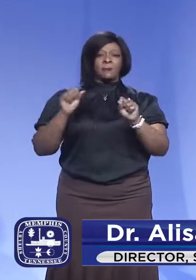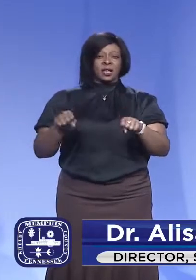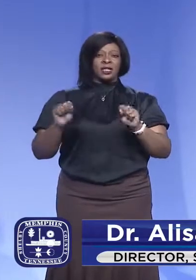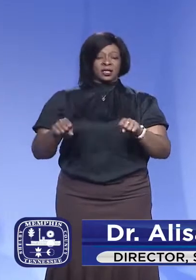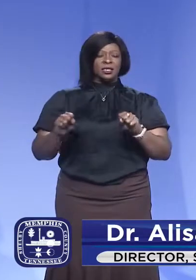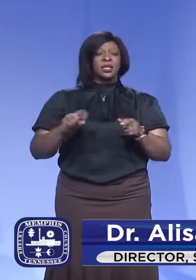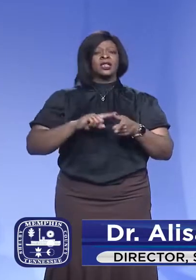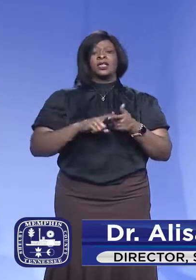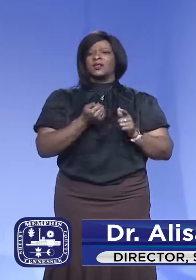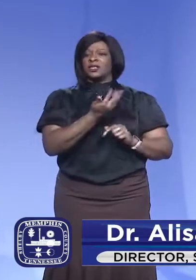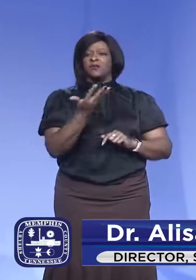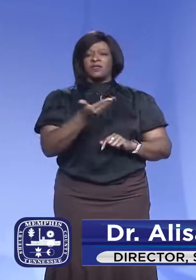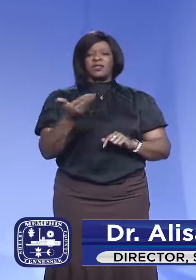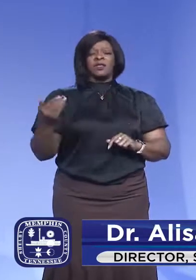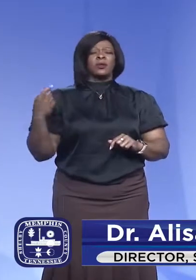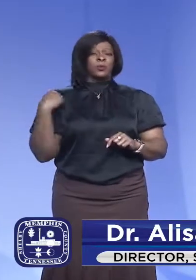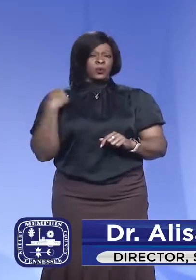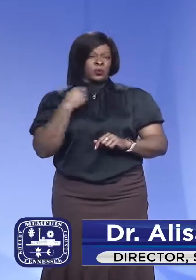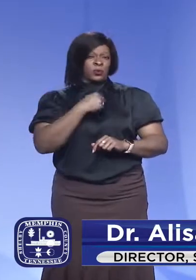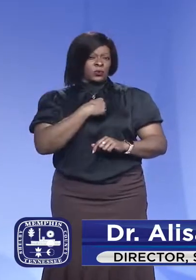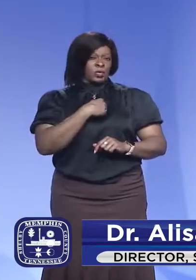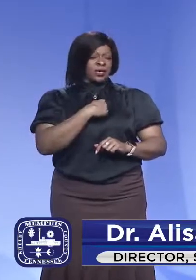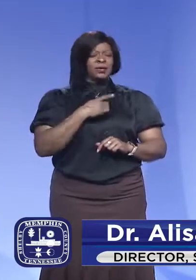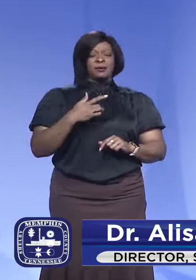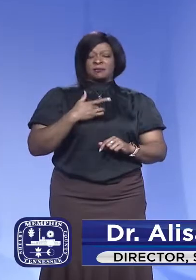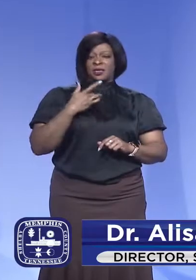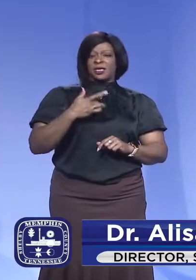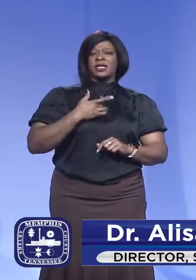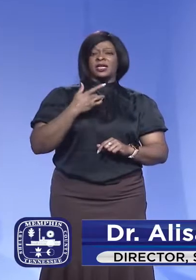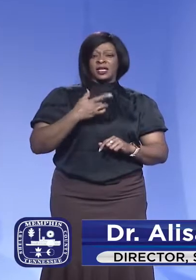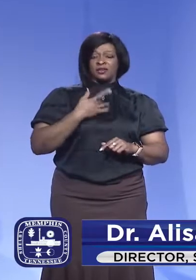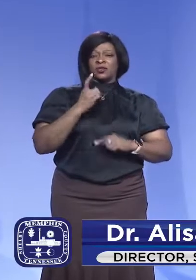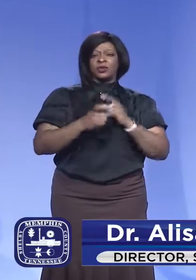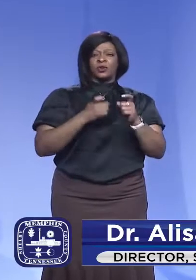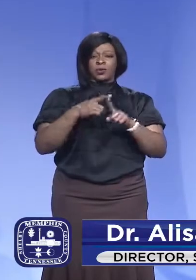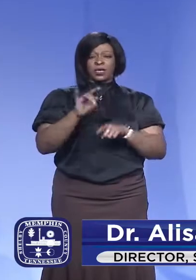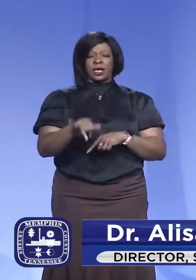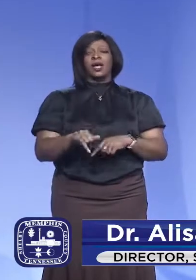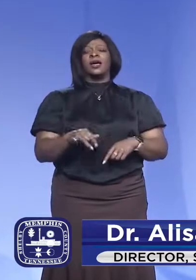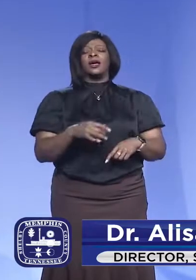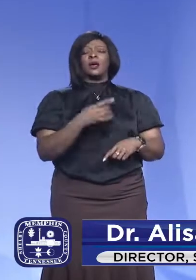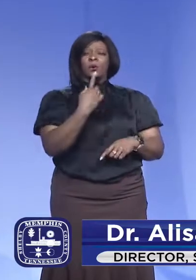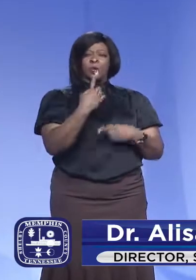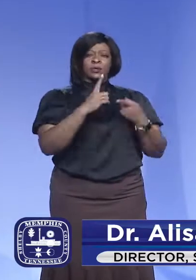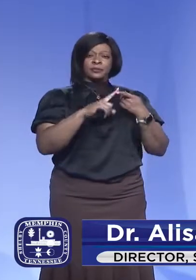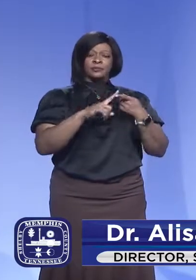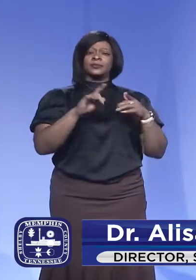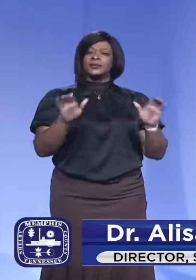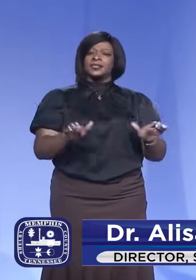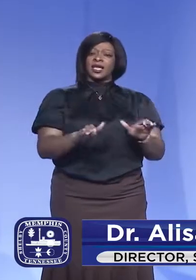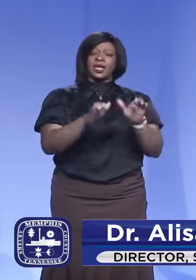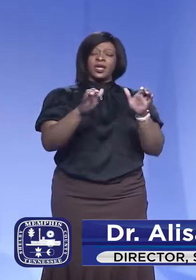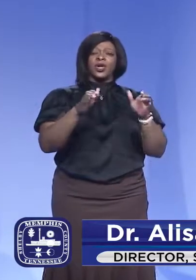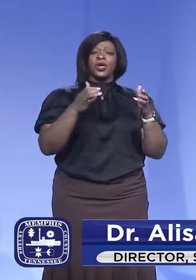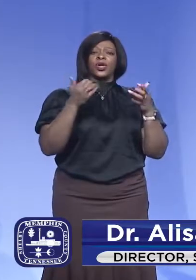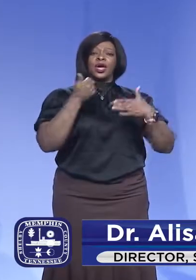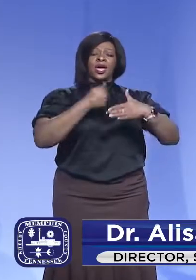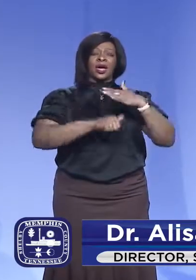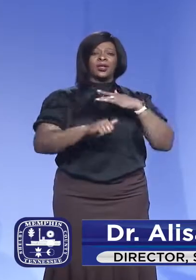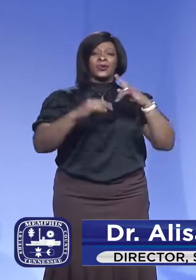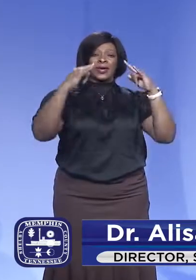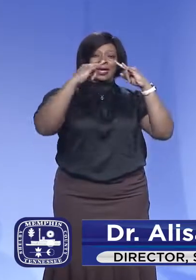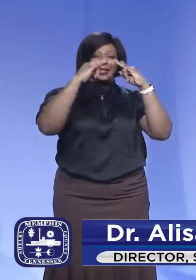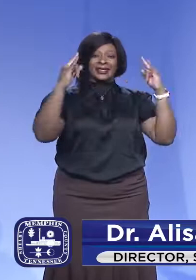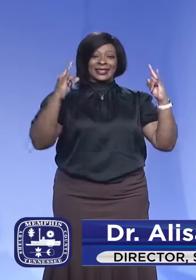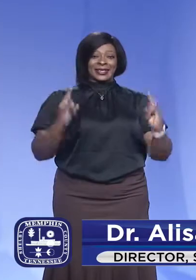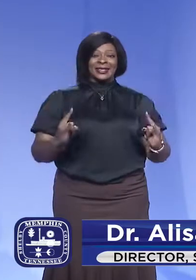And there were several things that we believe contributed. One is that the activities were occurring under a tent,